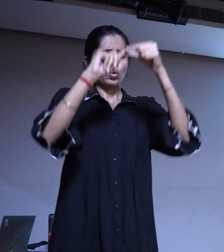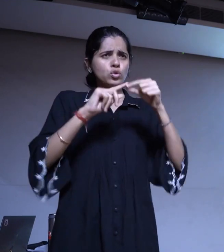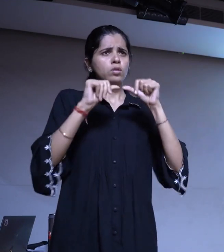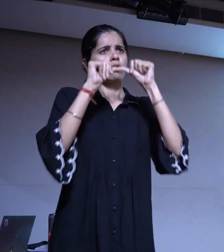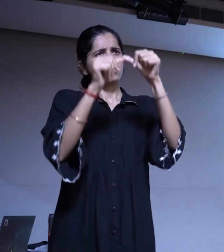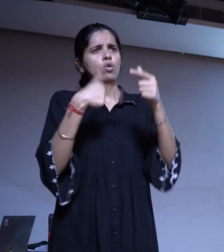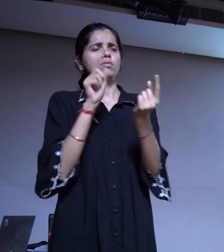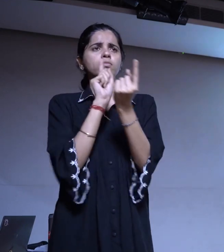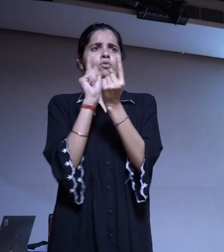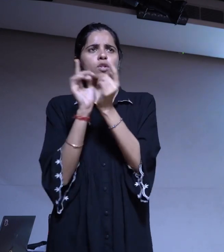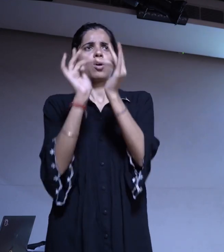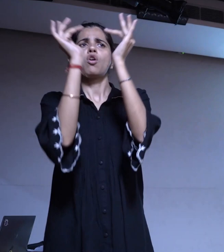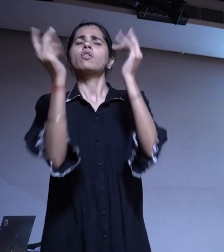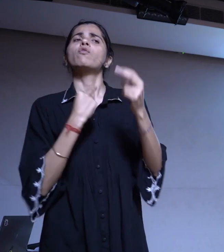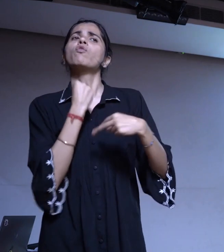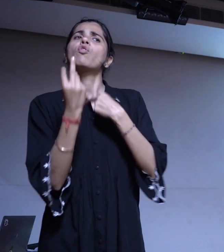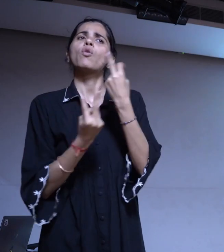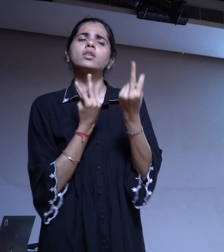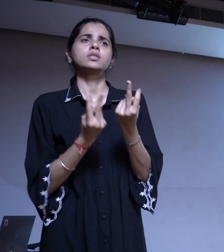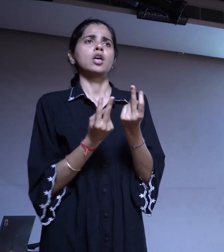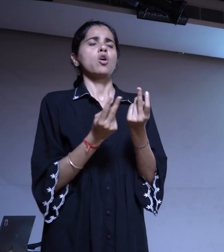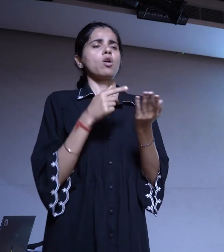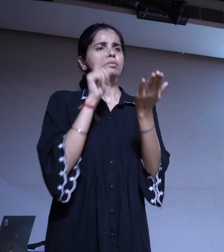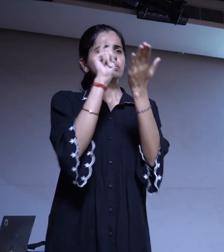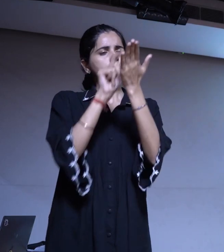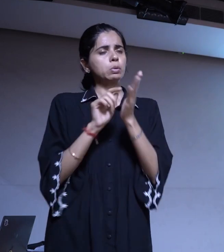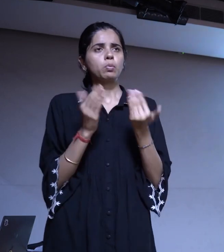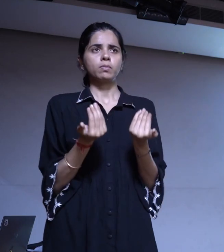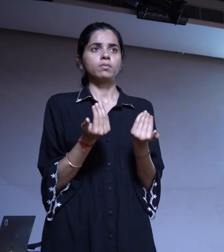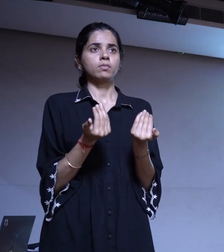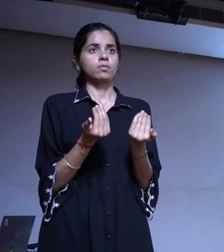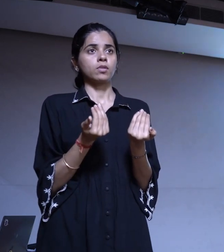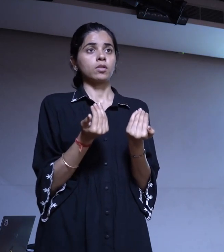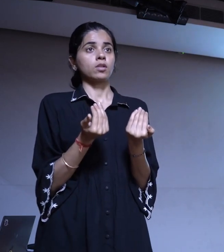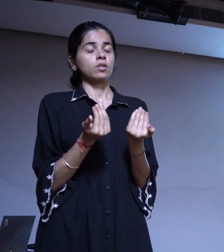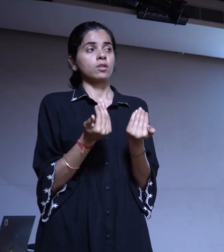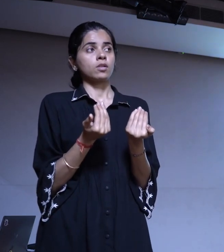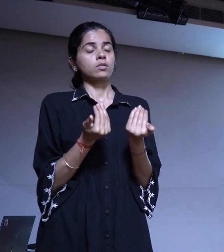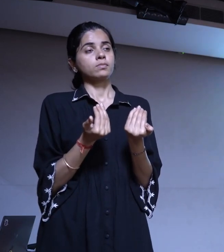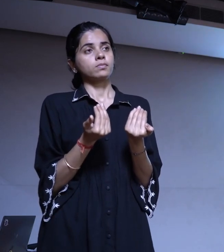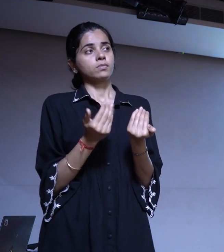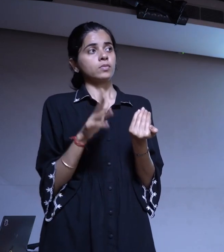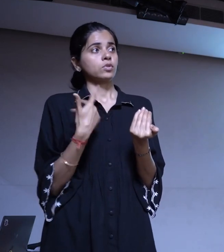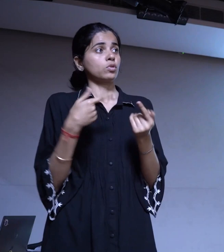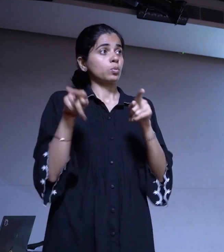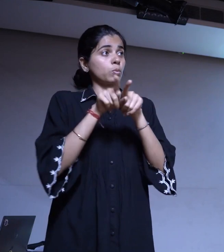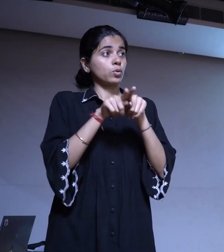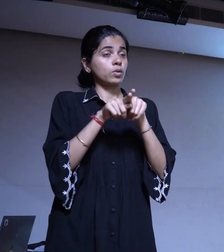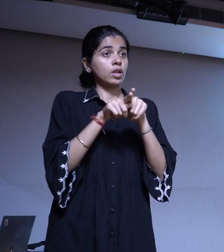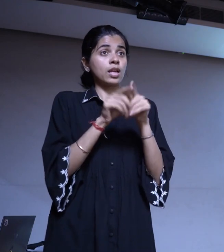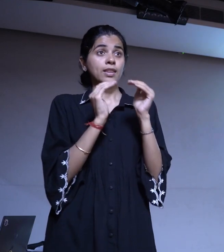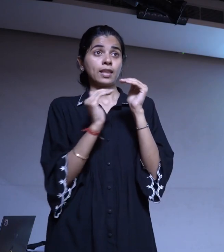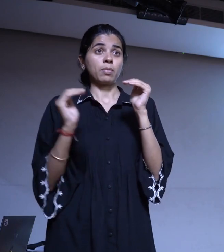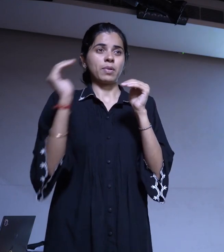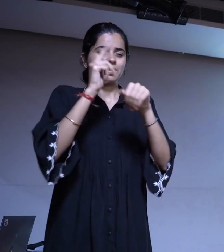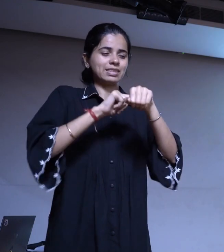mode or you can give it in an auditory mode okay so you run this through and and for you know in order to make sure that I don't step